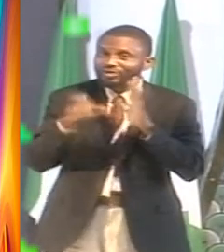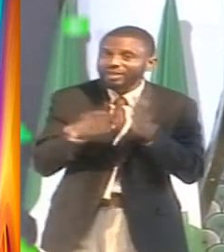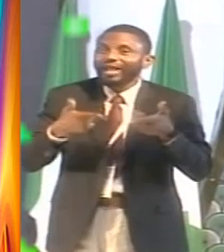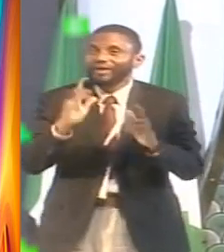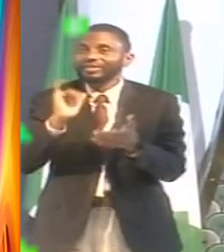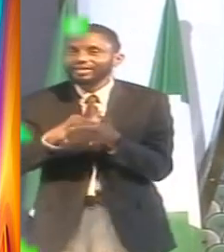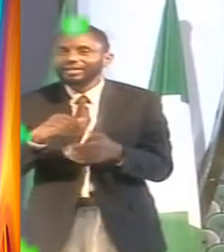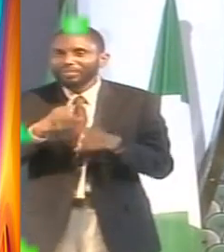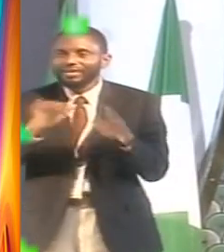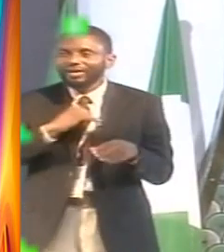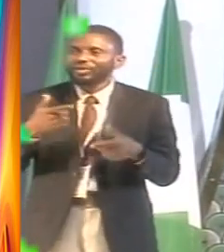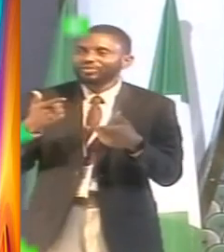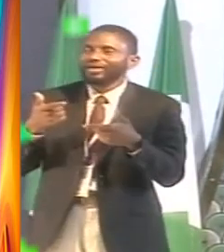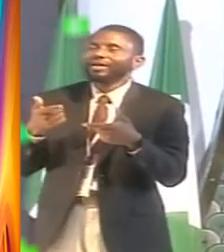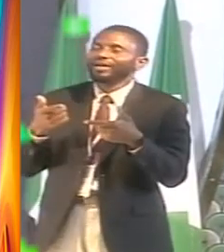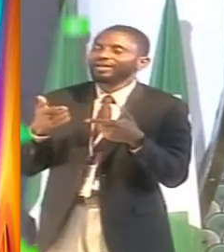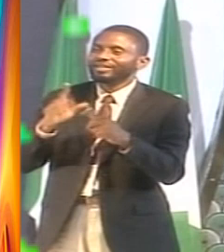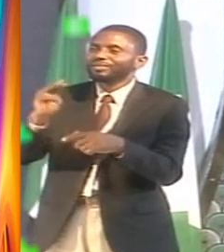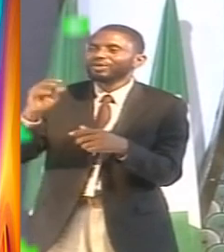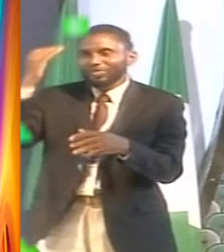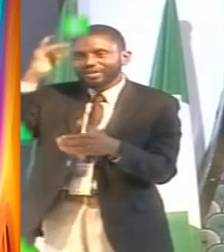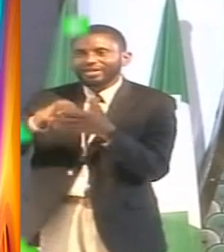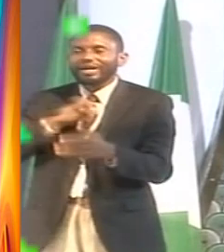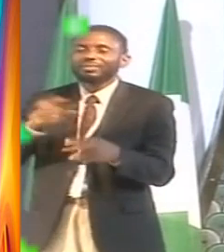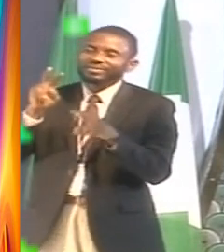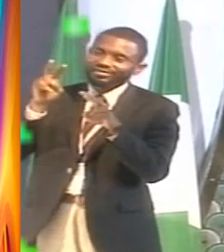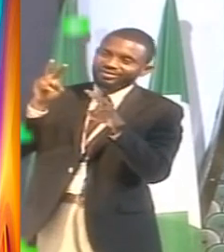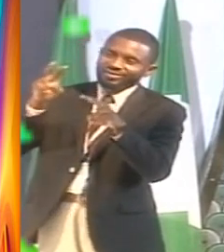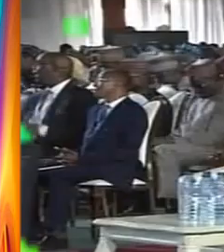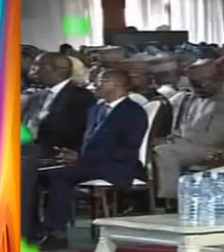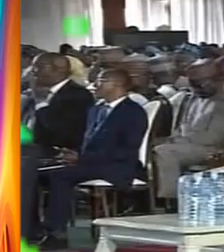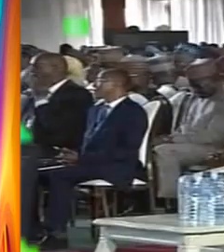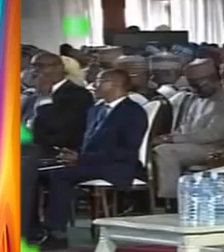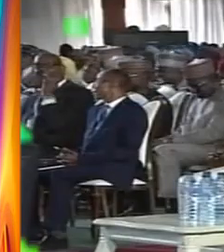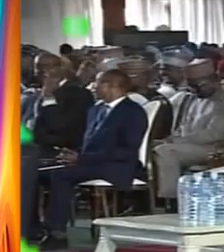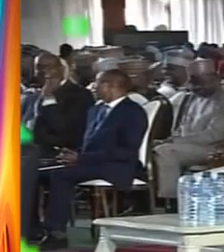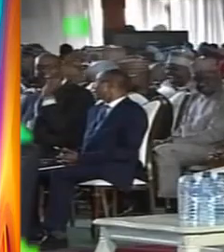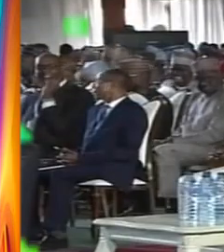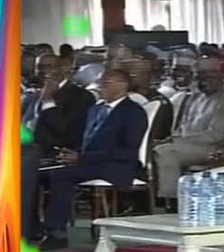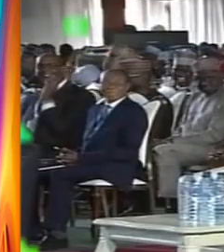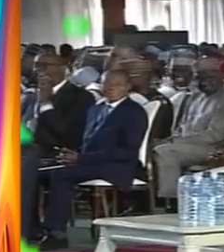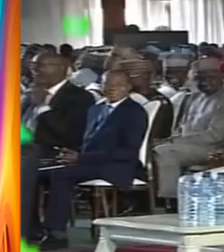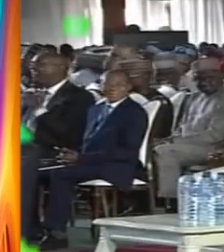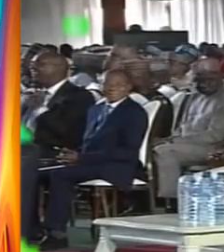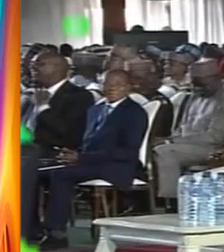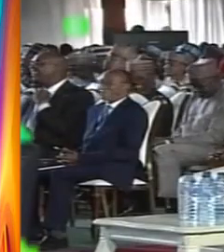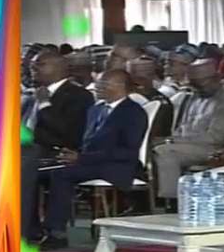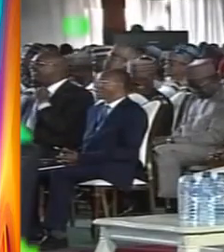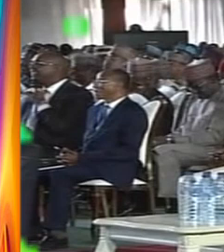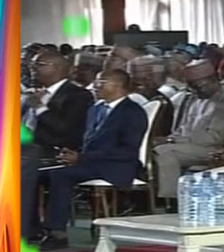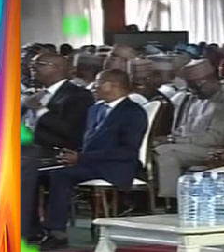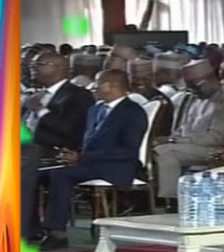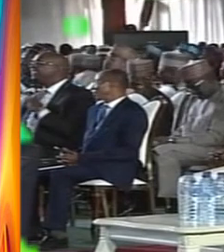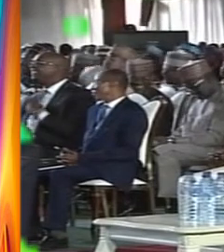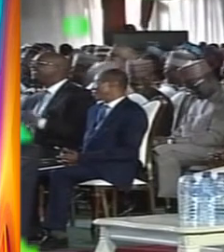also let him know that I'm looking forward to the day that I will also either baptize him. But we can talk about that. But